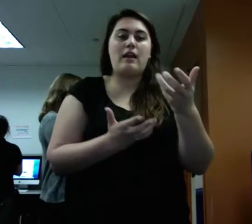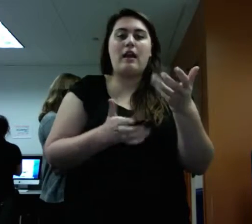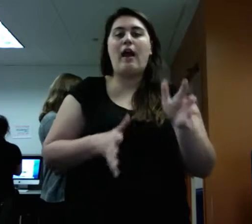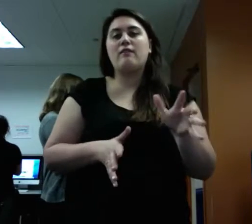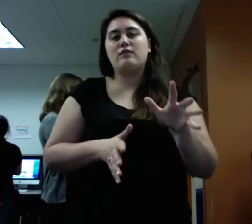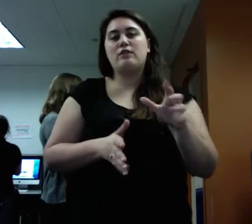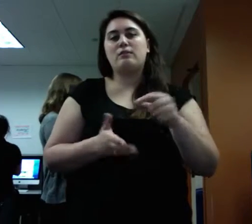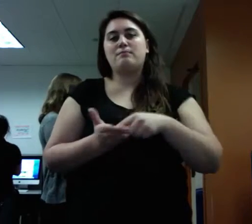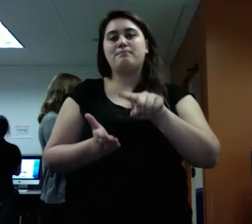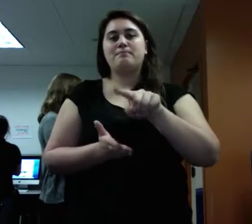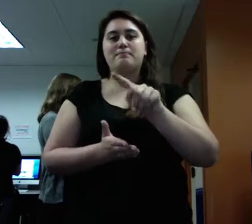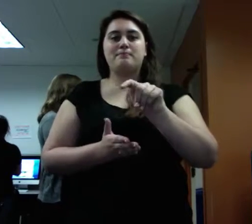taxes.